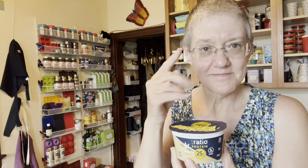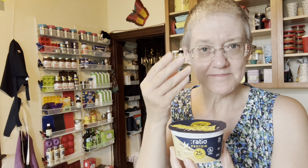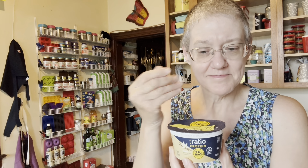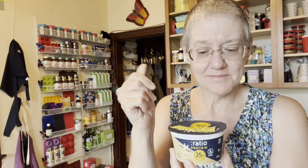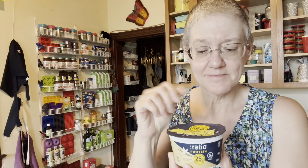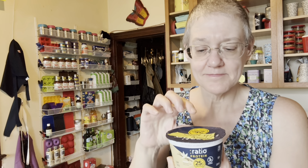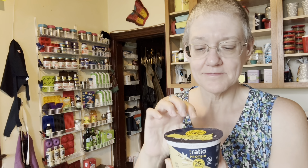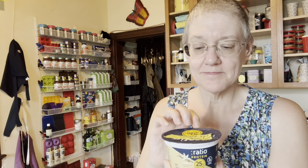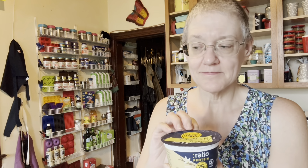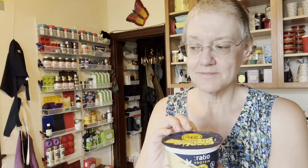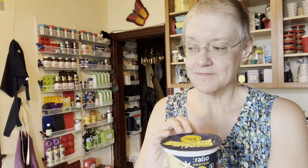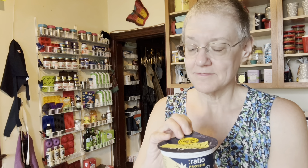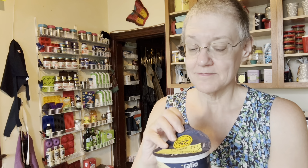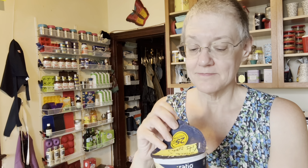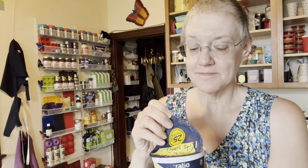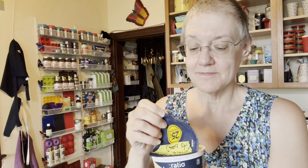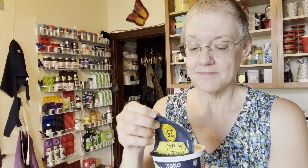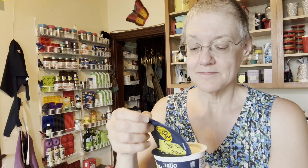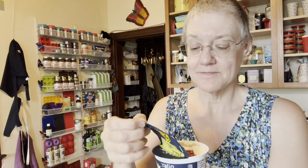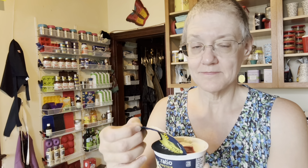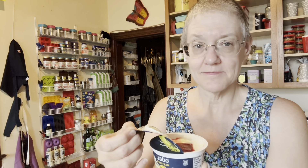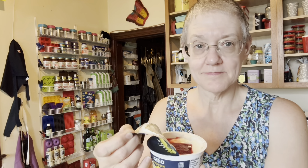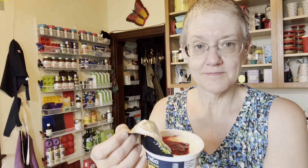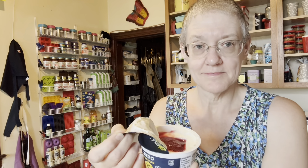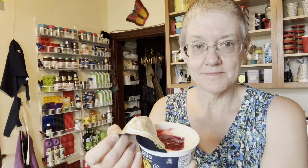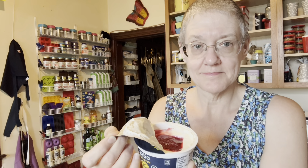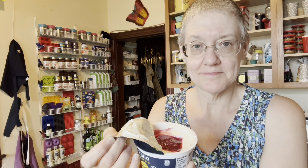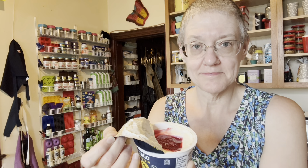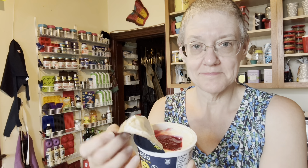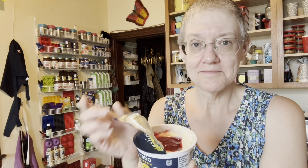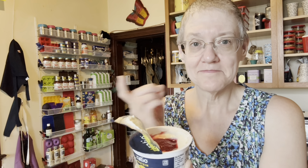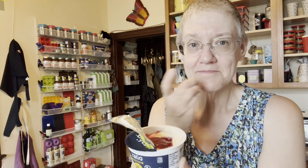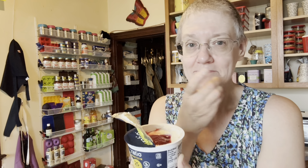lunchtime, and it'll thaw and Dale will stir it in.